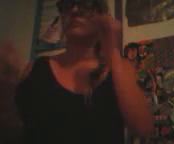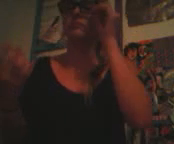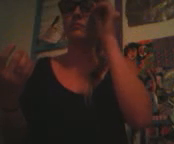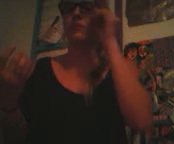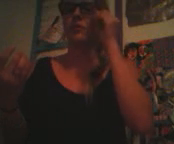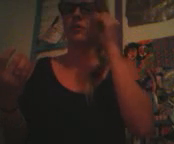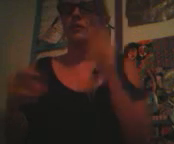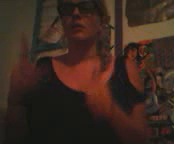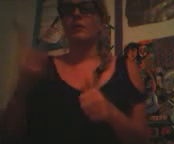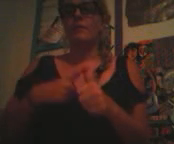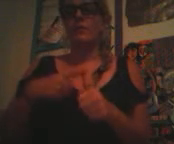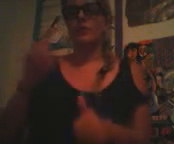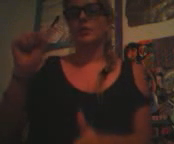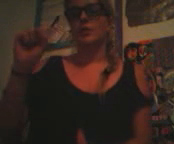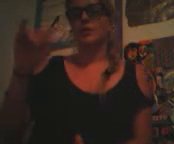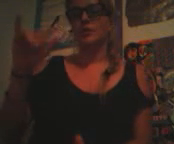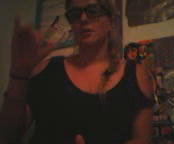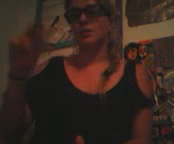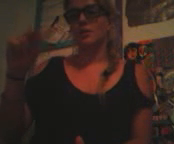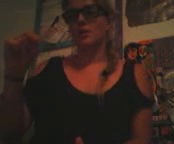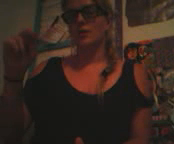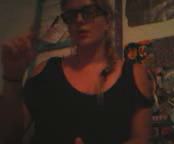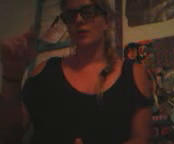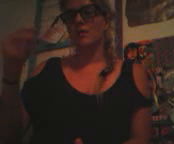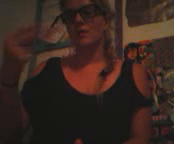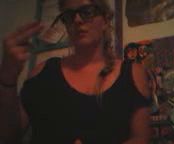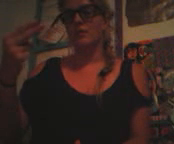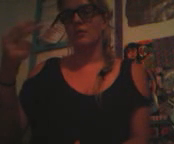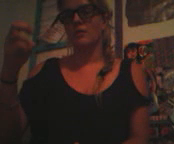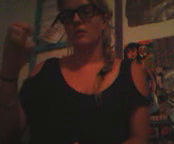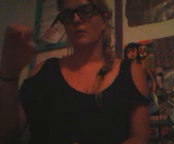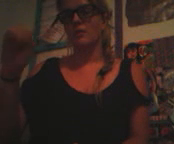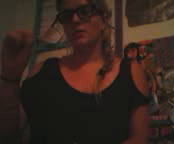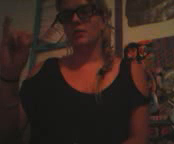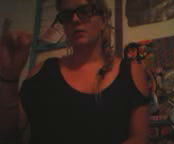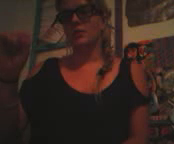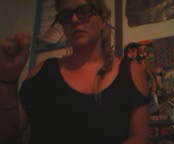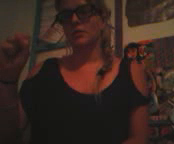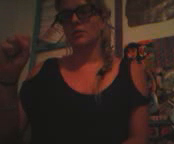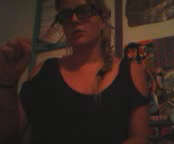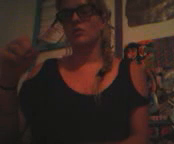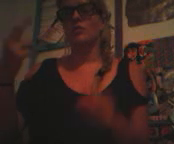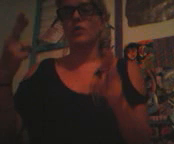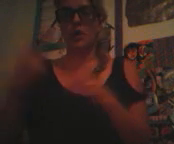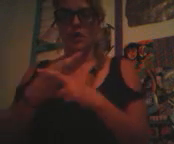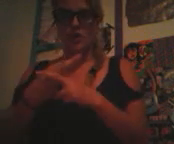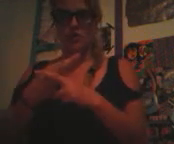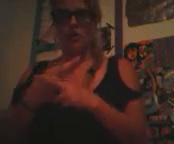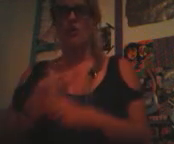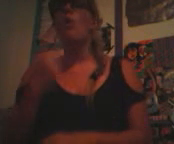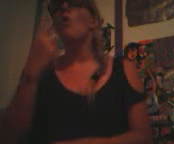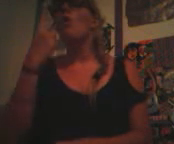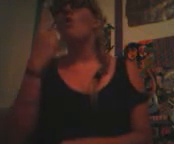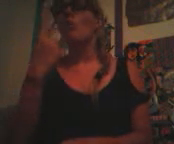synthesis reaction, the key is that only one thing is produced. Sometimes it's actually called a combination reaction, okay, where